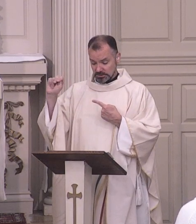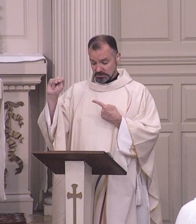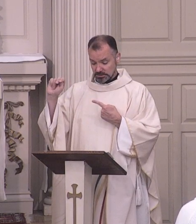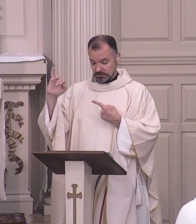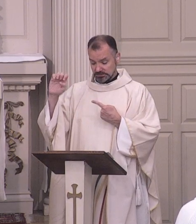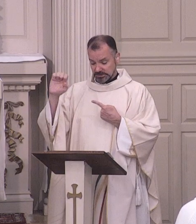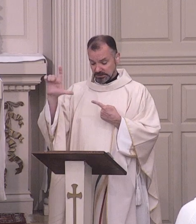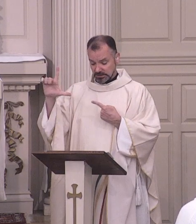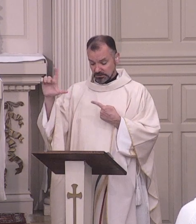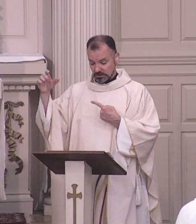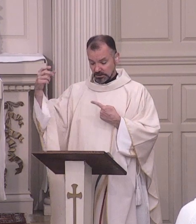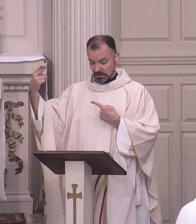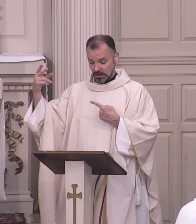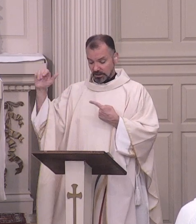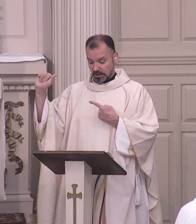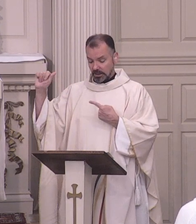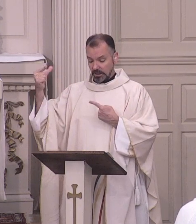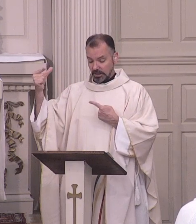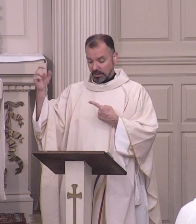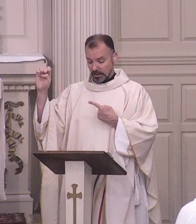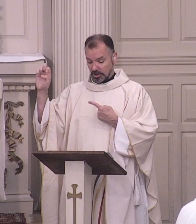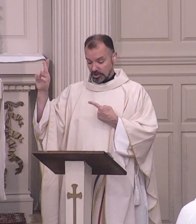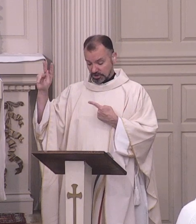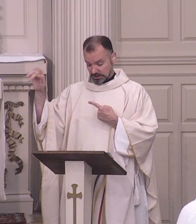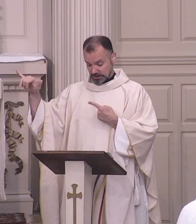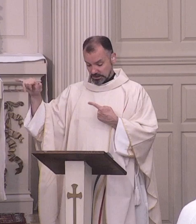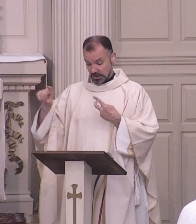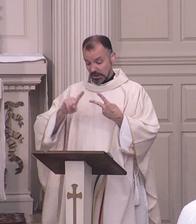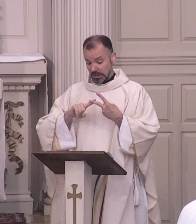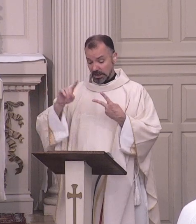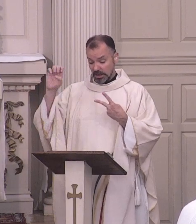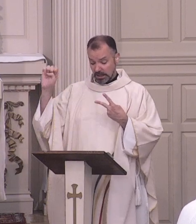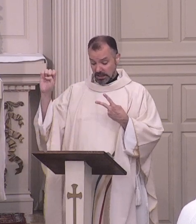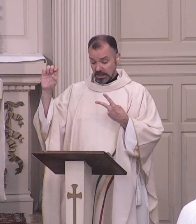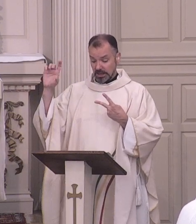Today's Mass is being offered for Daniel Haggerty,